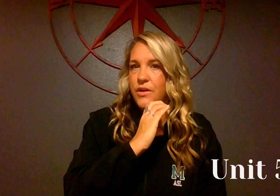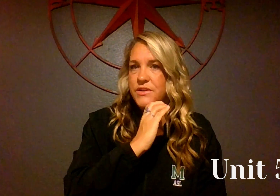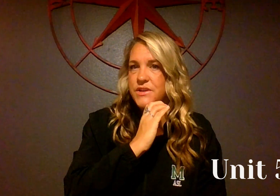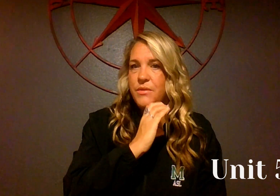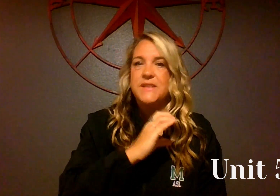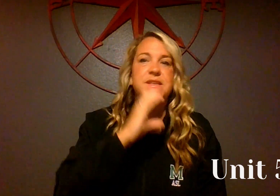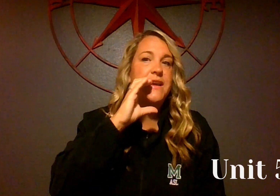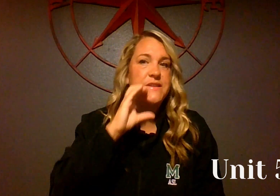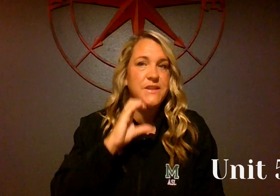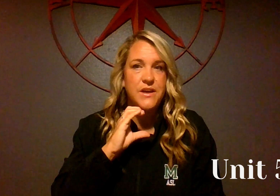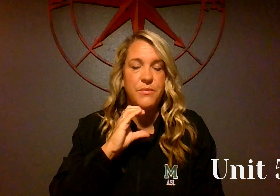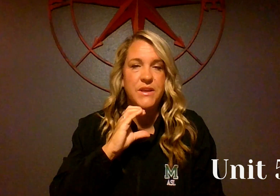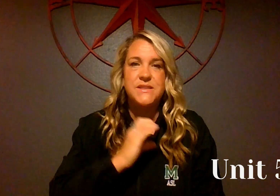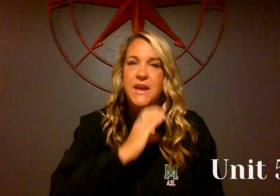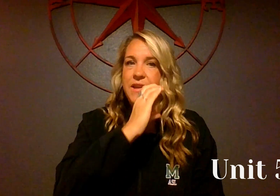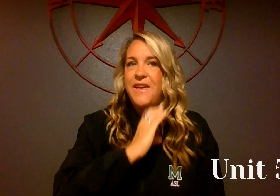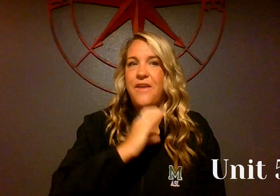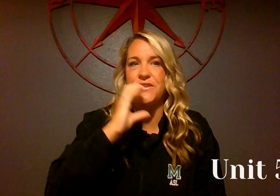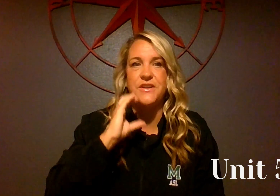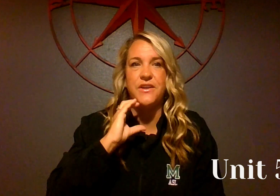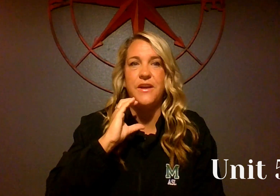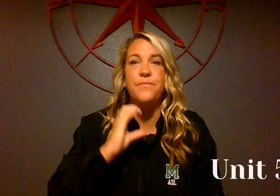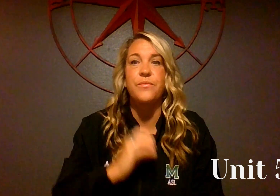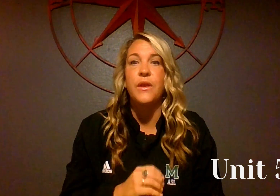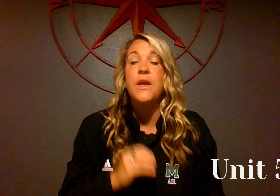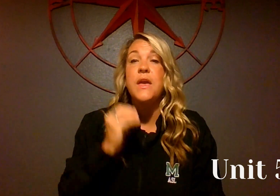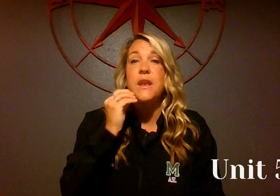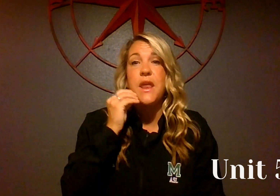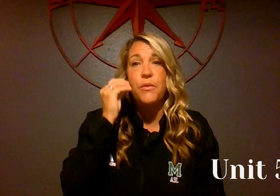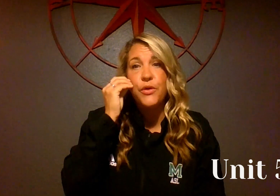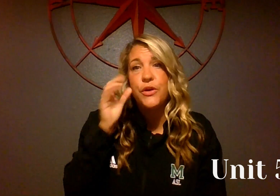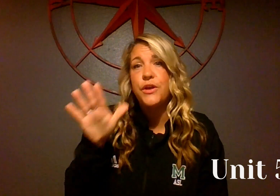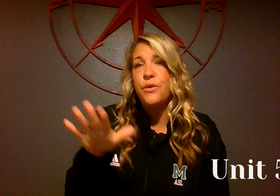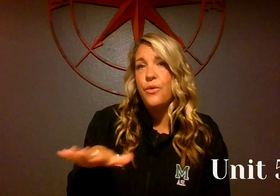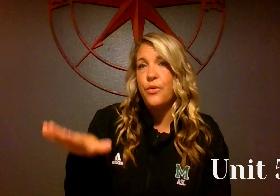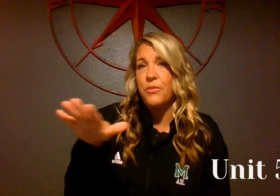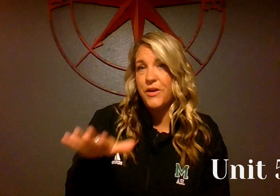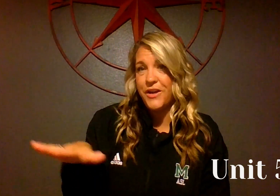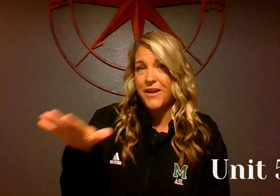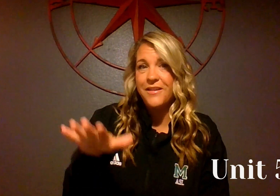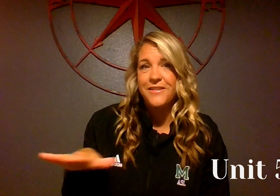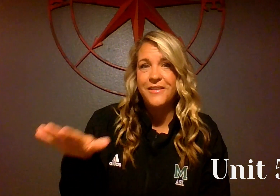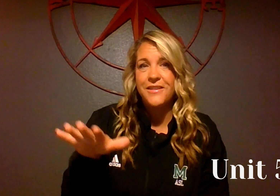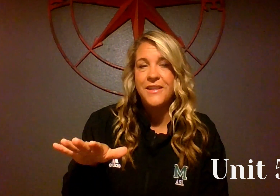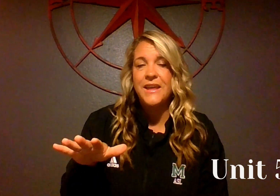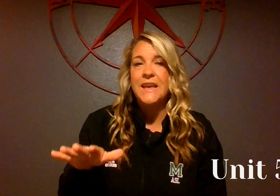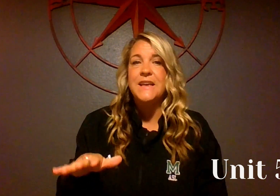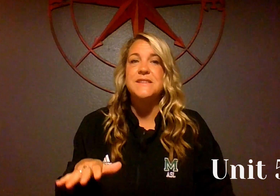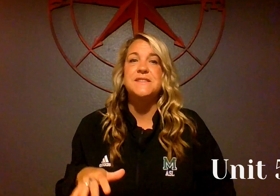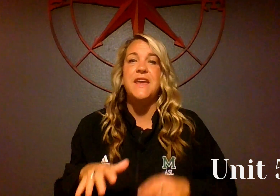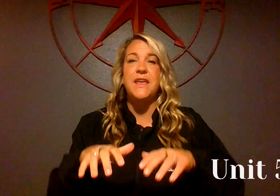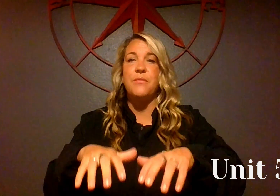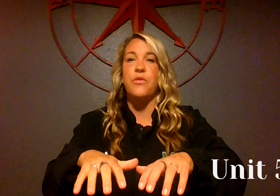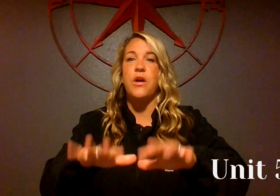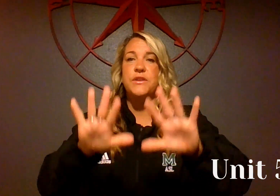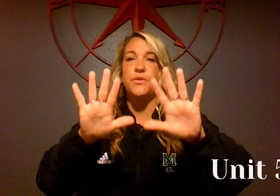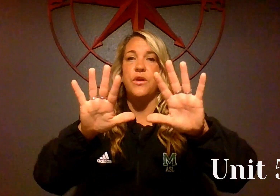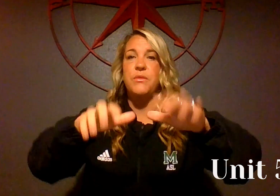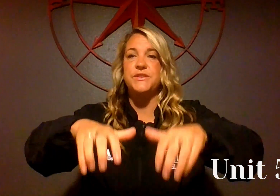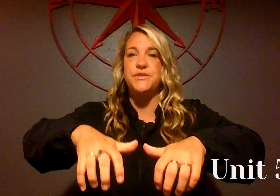non dominant side to the dominant side. Cafeteria. Neighborhood, home area, stadium or auditorium, it's two